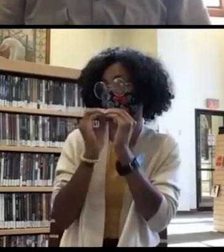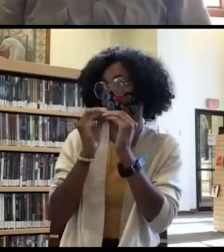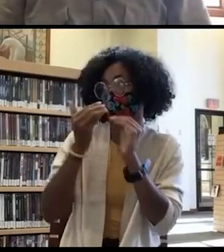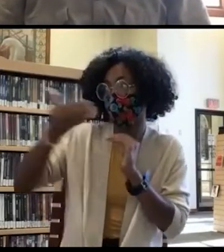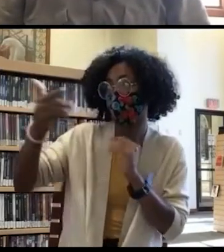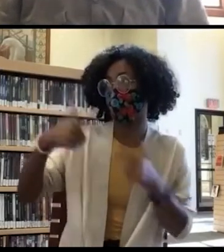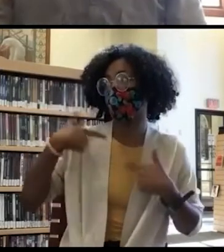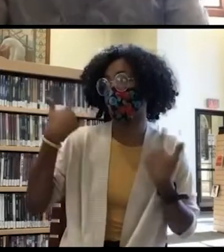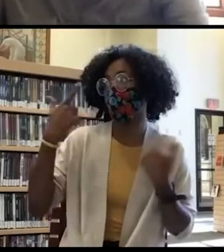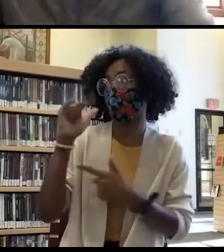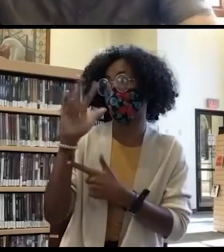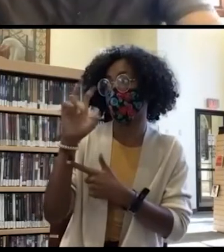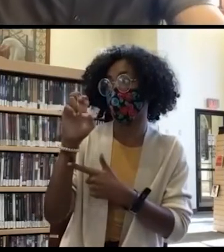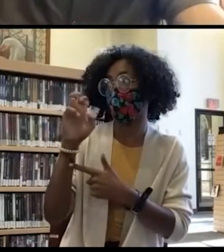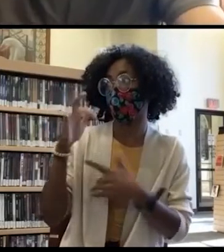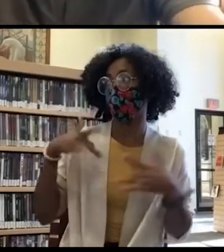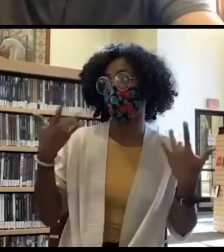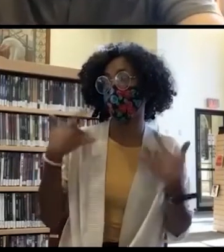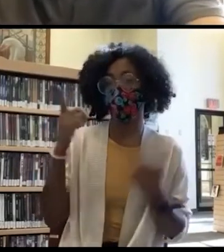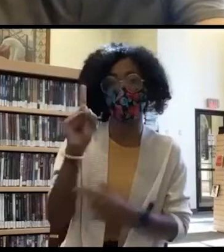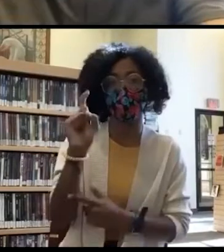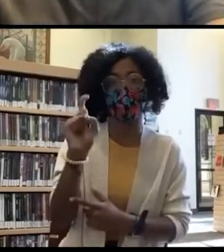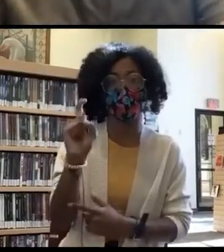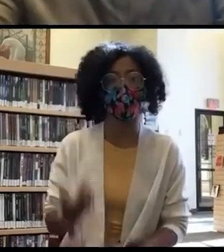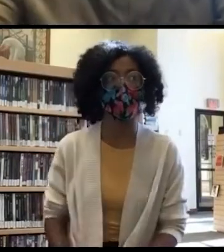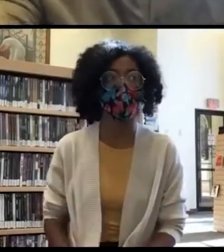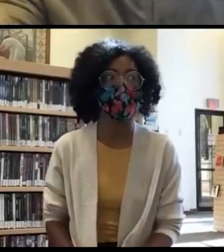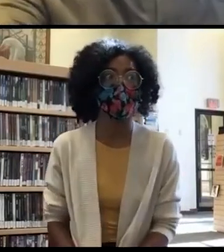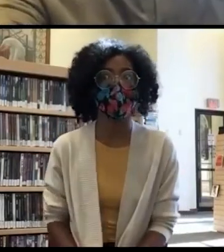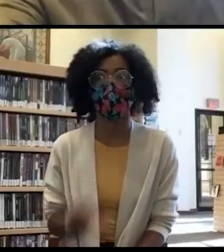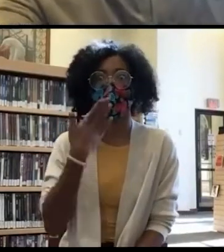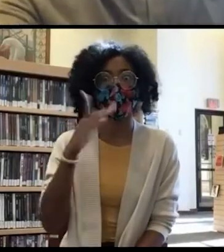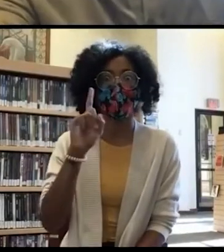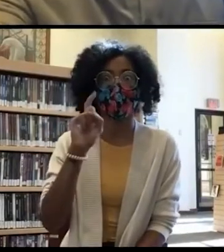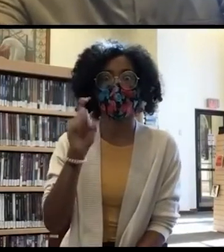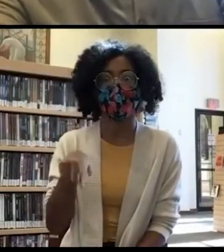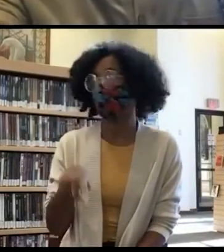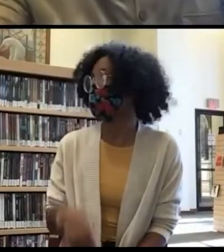Will there be more live streaming events? That's a good question.